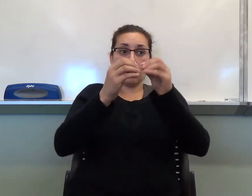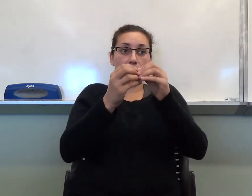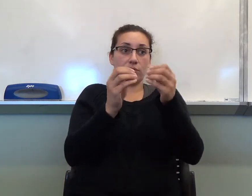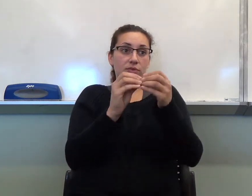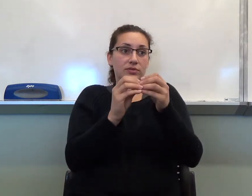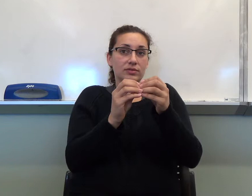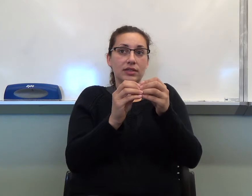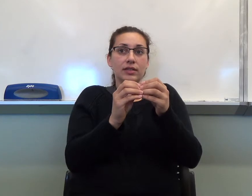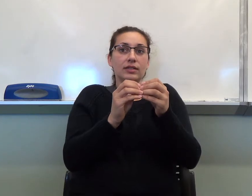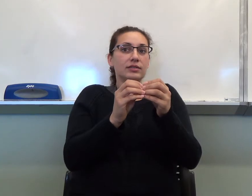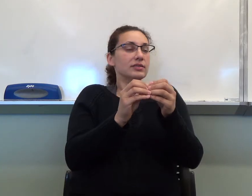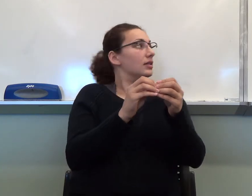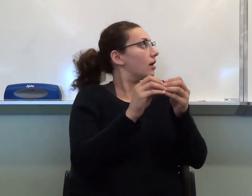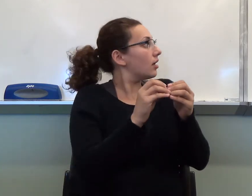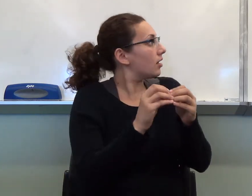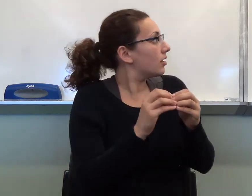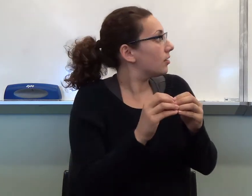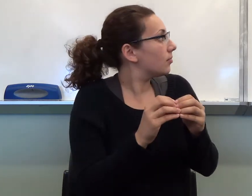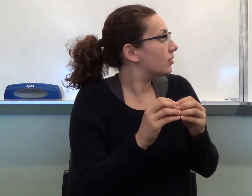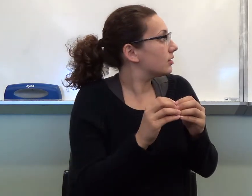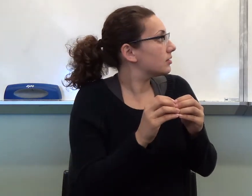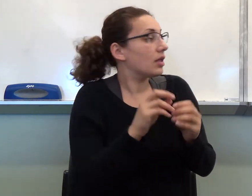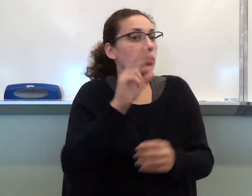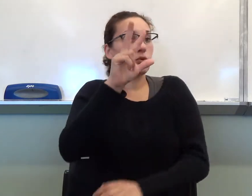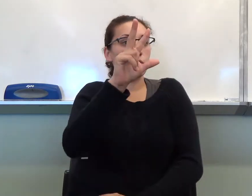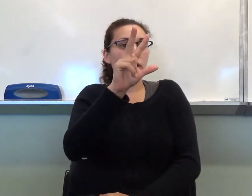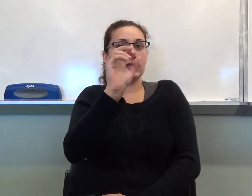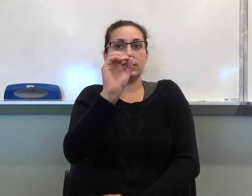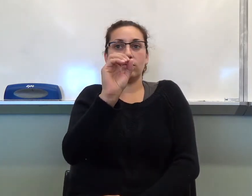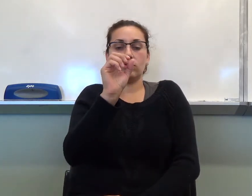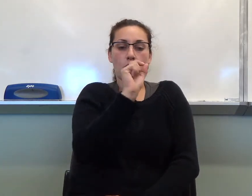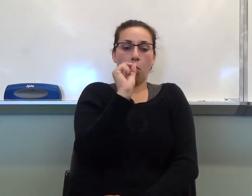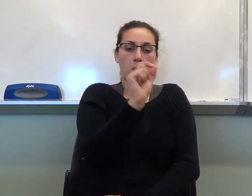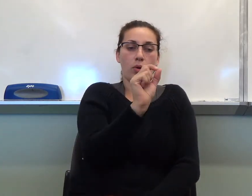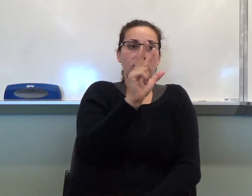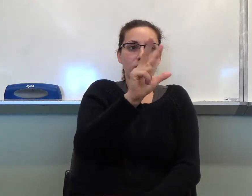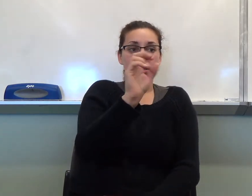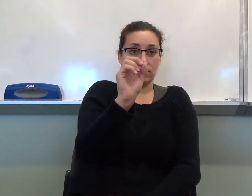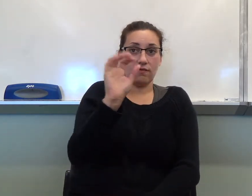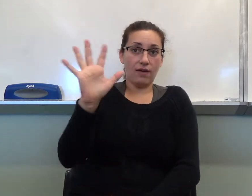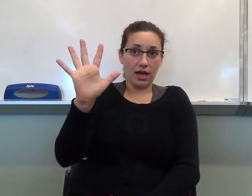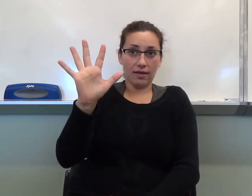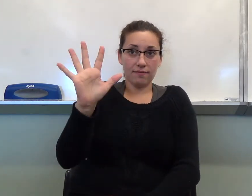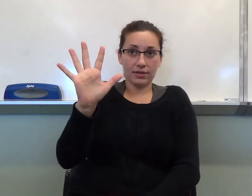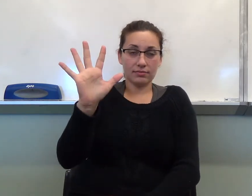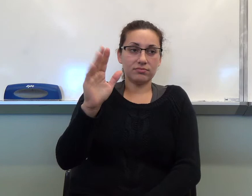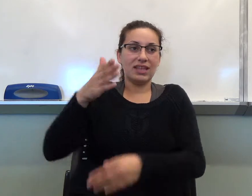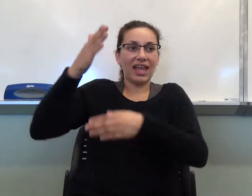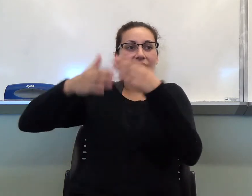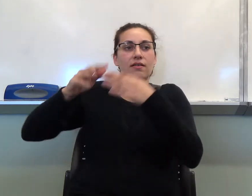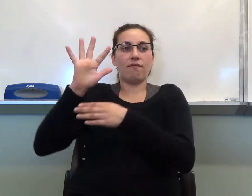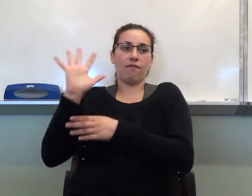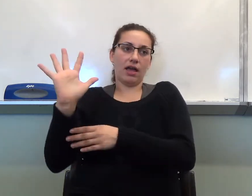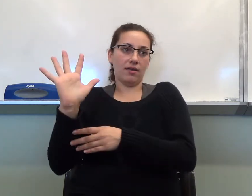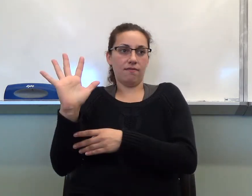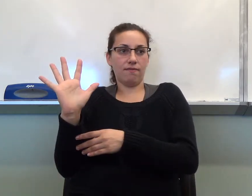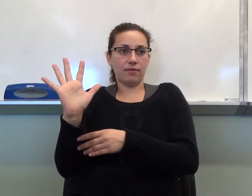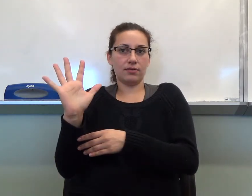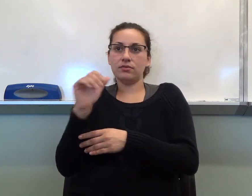position, okay? Which means the next number is probably less than 5, and you're talking about 10,000th of a meter. Who cares? Yeah,